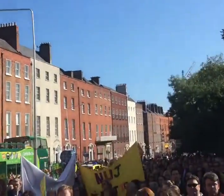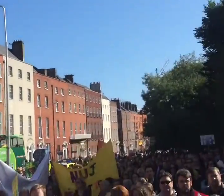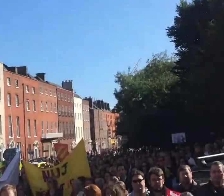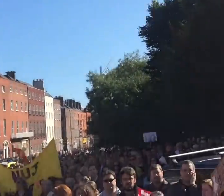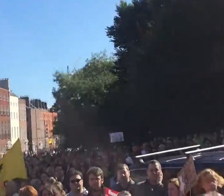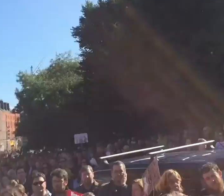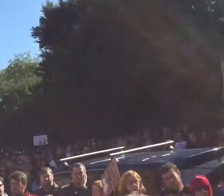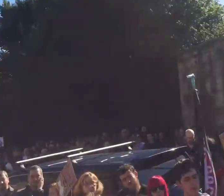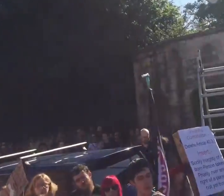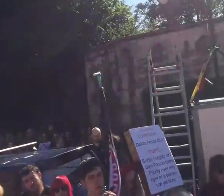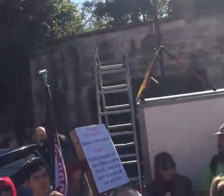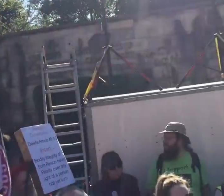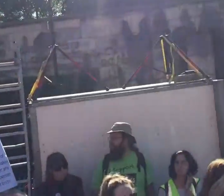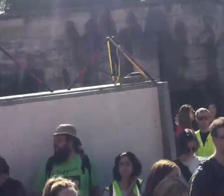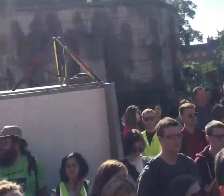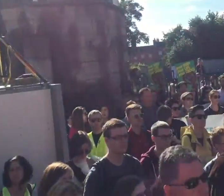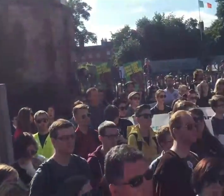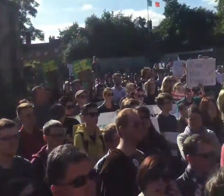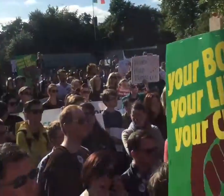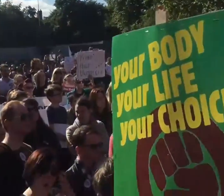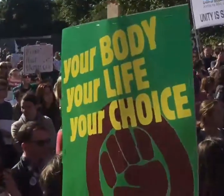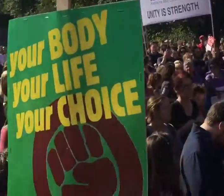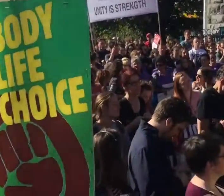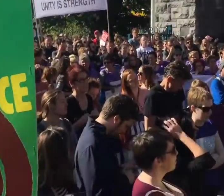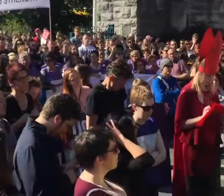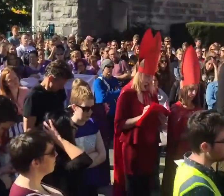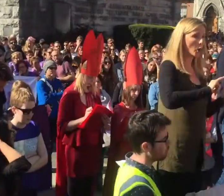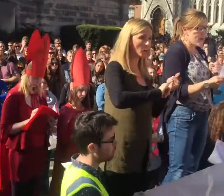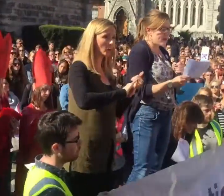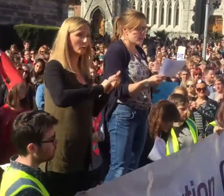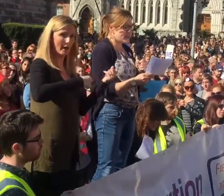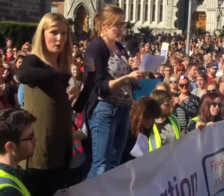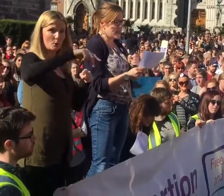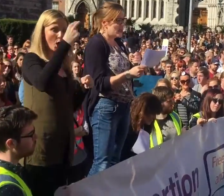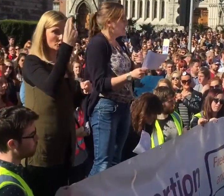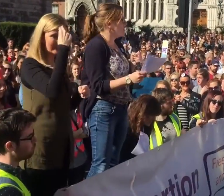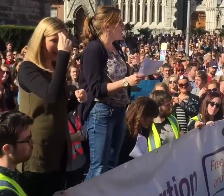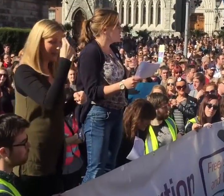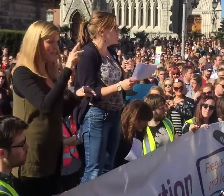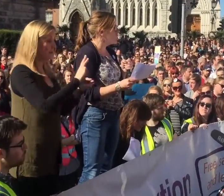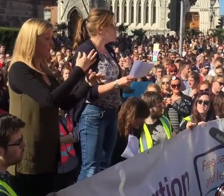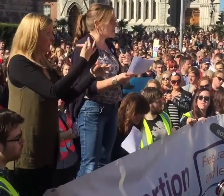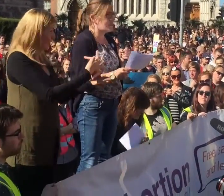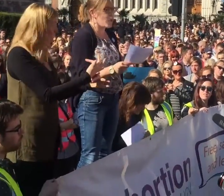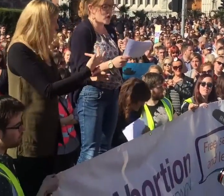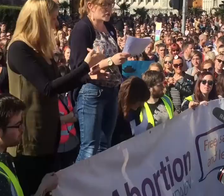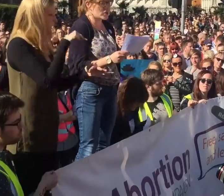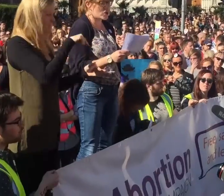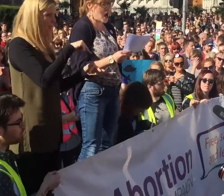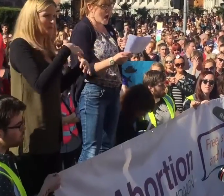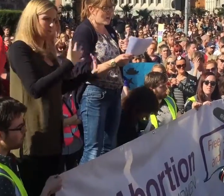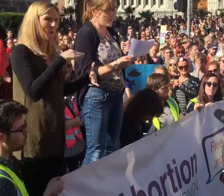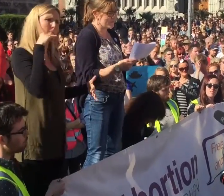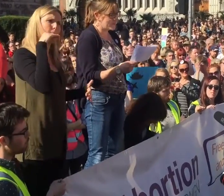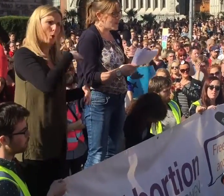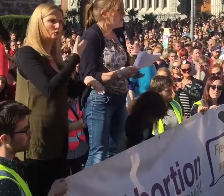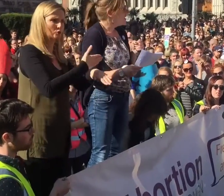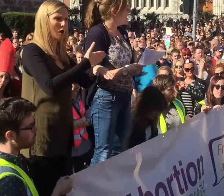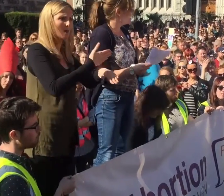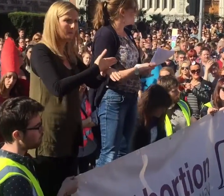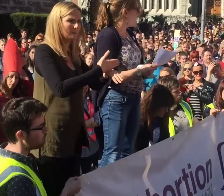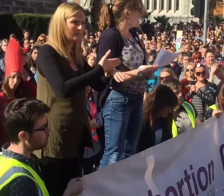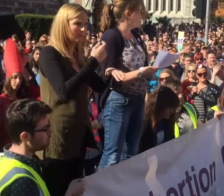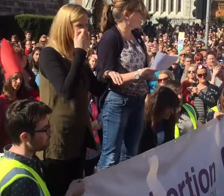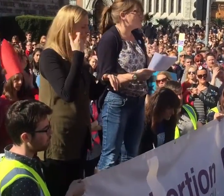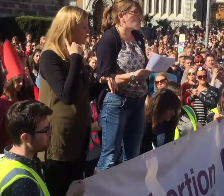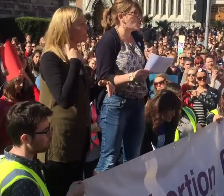There are so many people in Ireland who understand that parenting is a huge, important job.